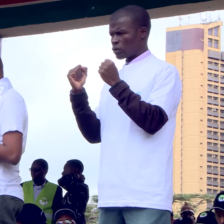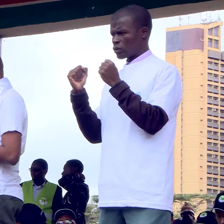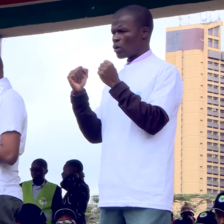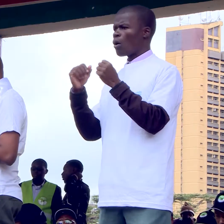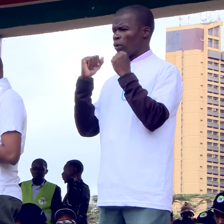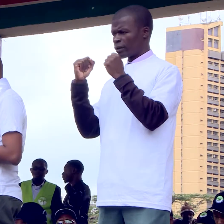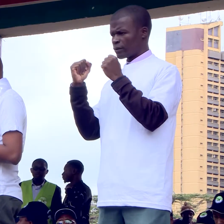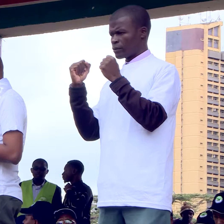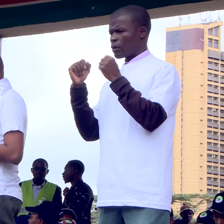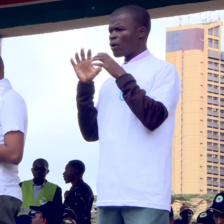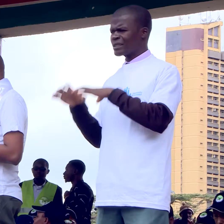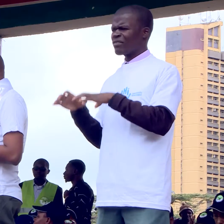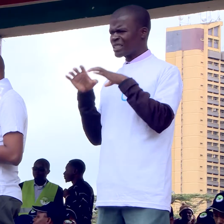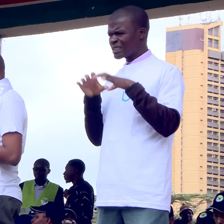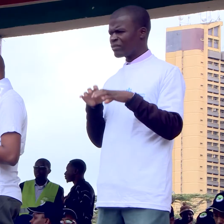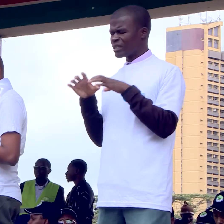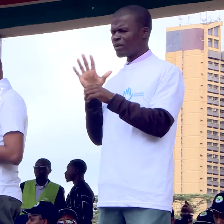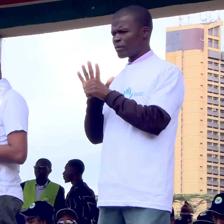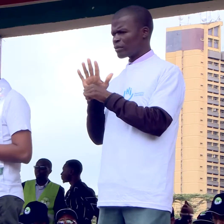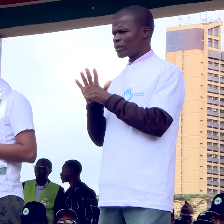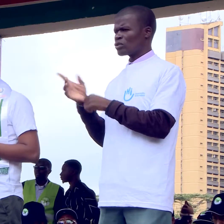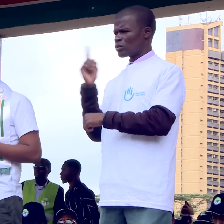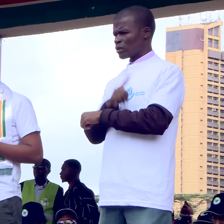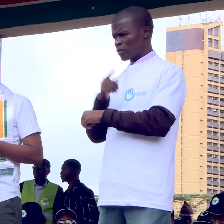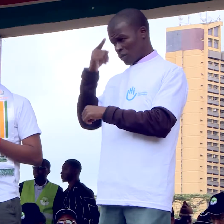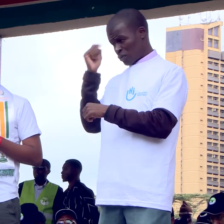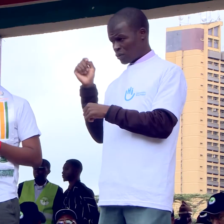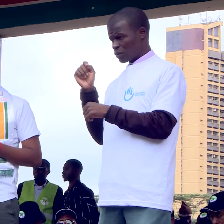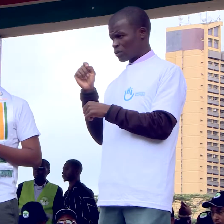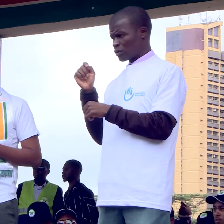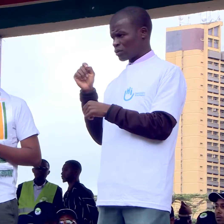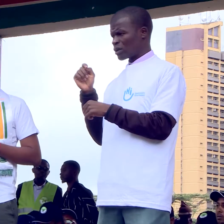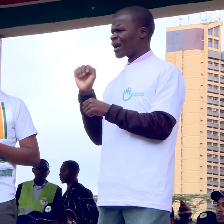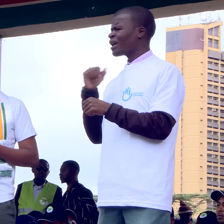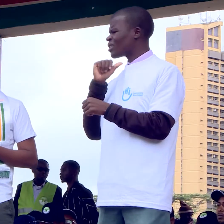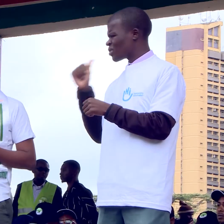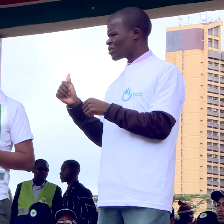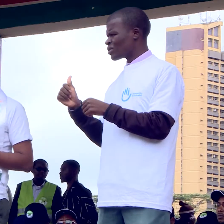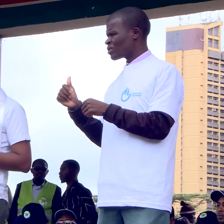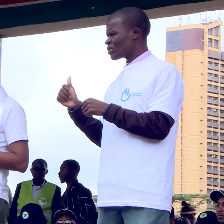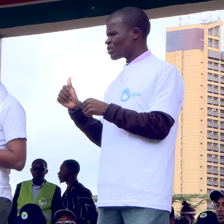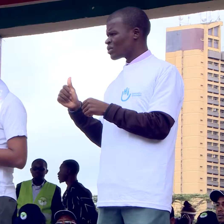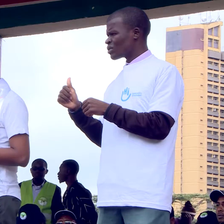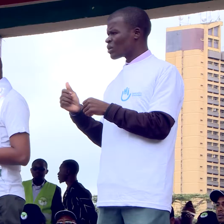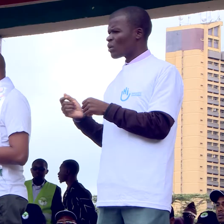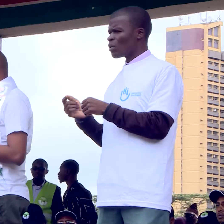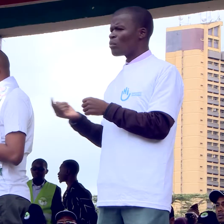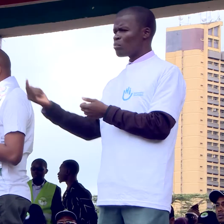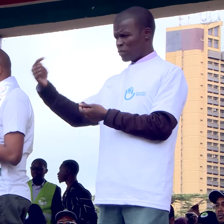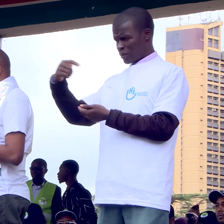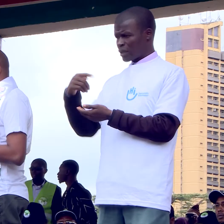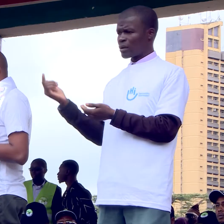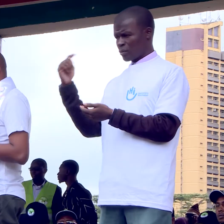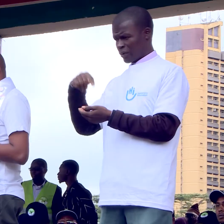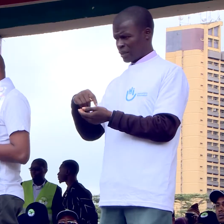is on area of funding. And as you know, political parties cannot source funds outside the country from foreign bodies, from all